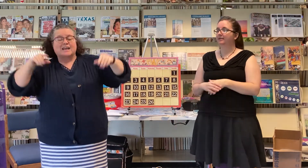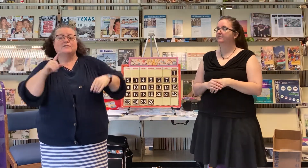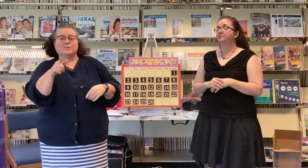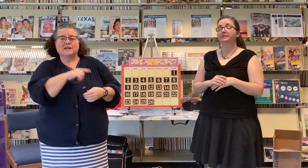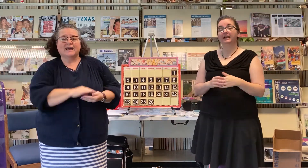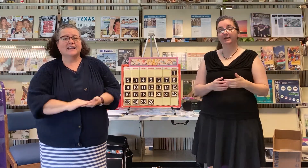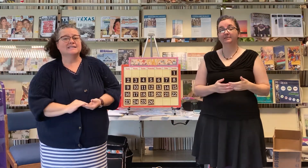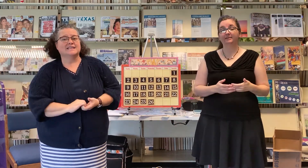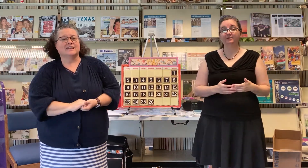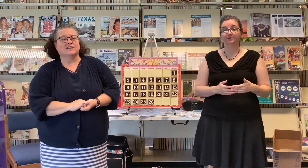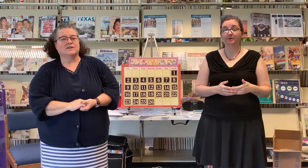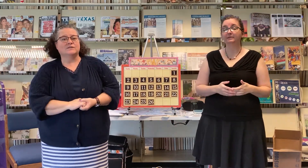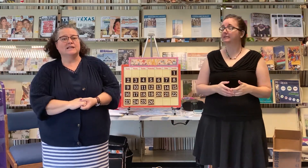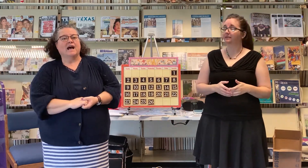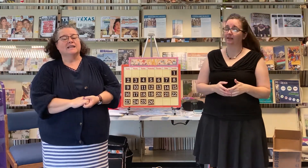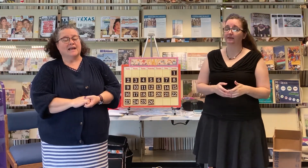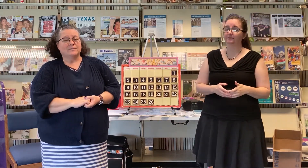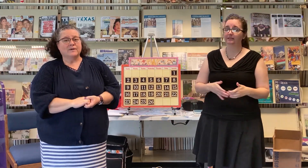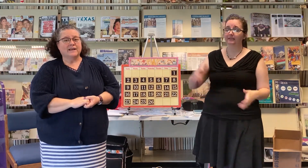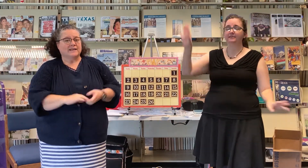If you're bananas and you know it, let it ring.